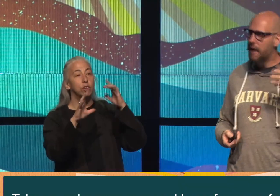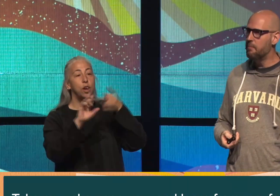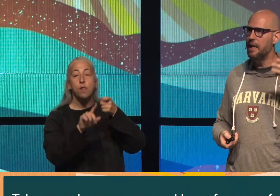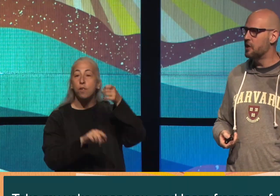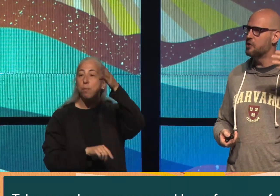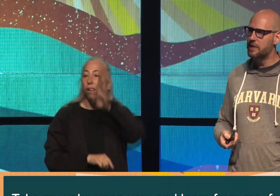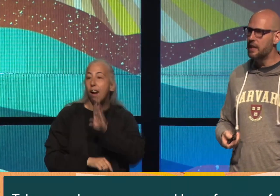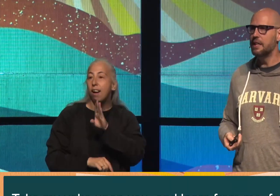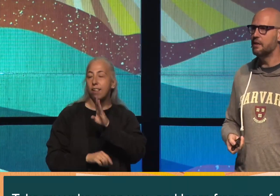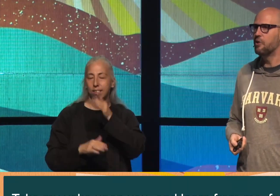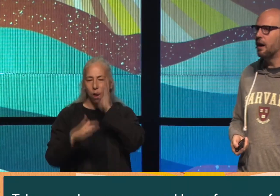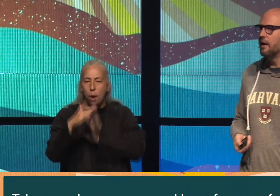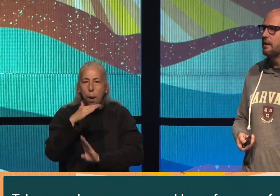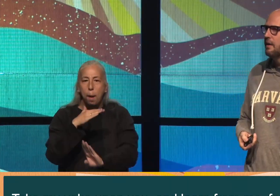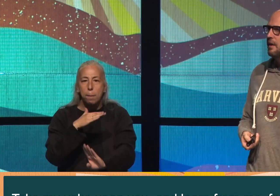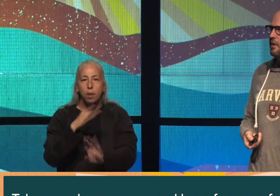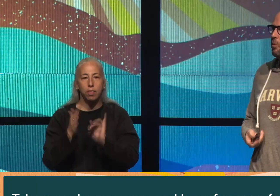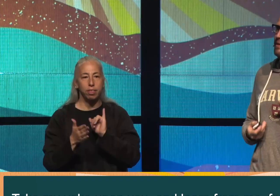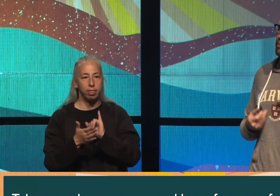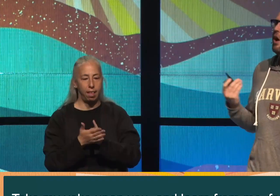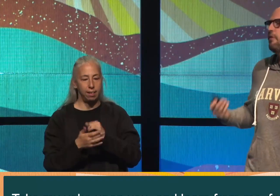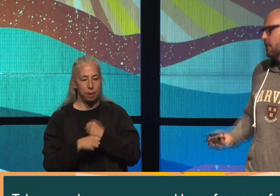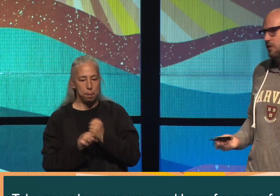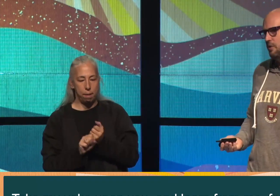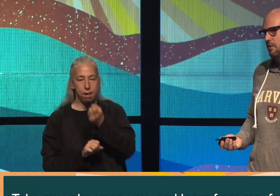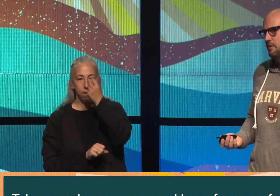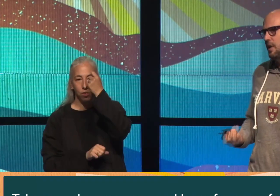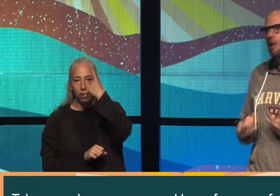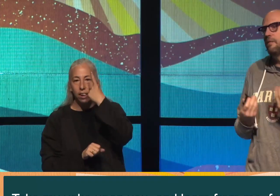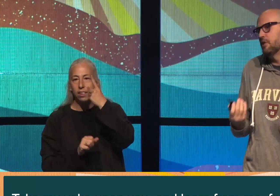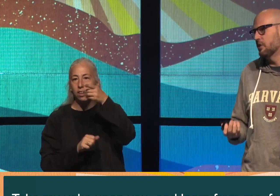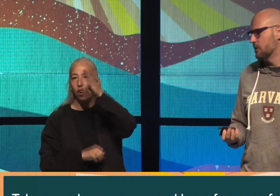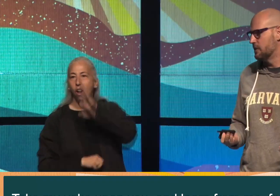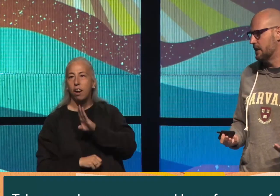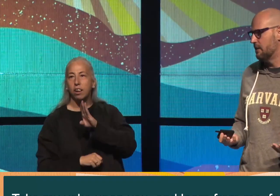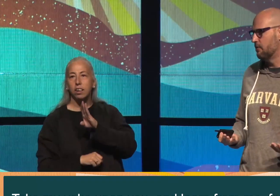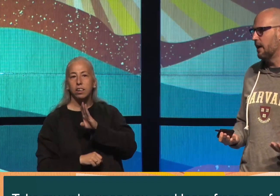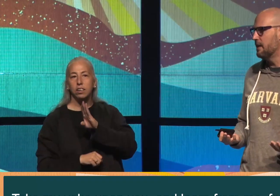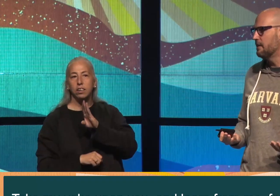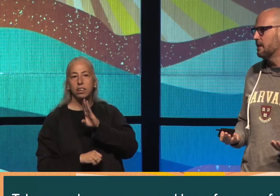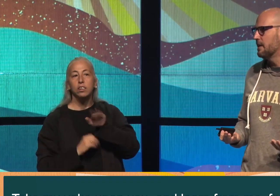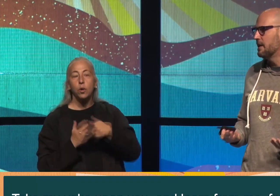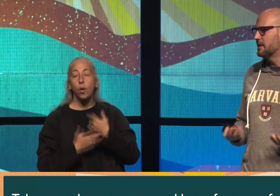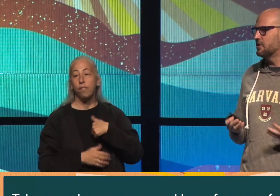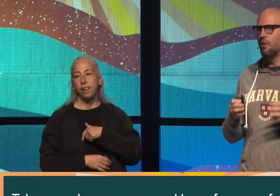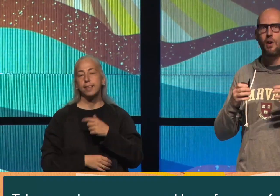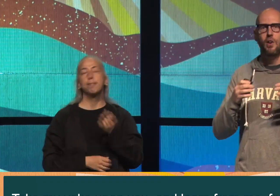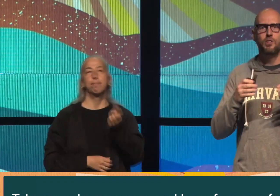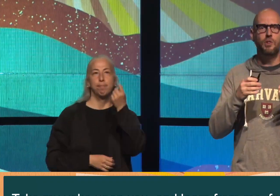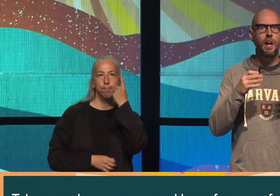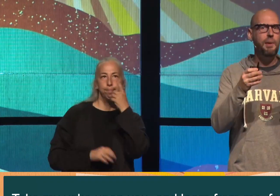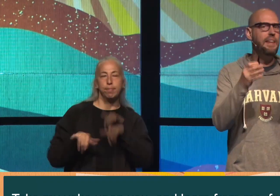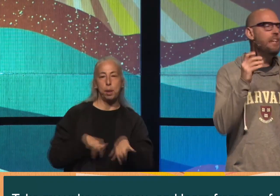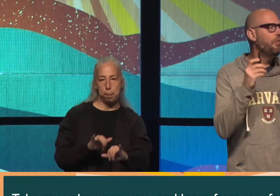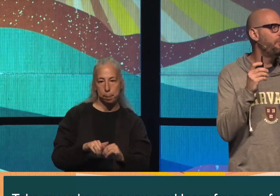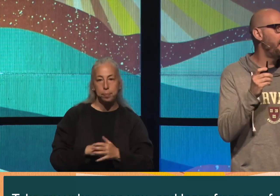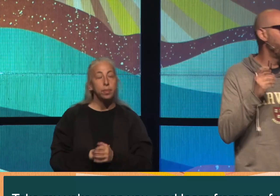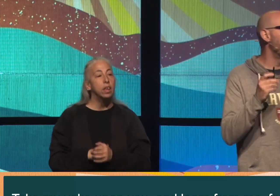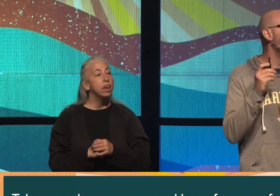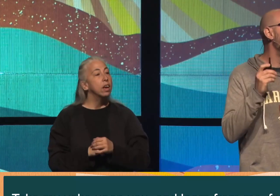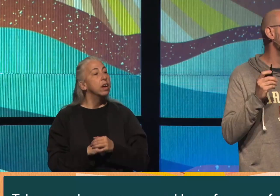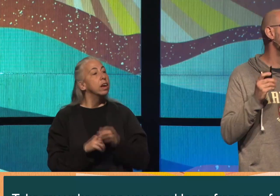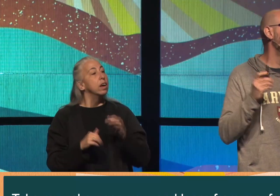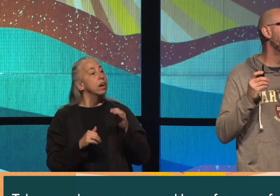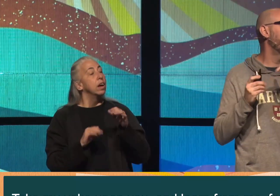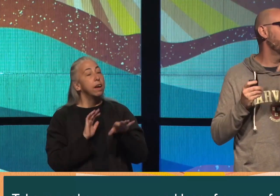is a man-made understanding of God, one that we often do, that all of us are guilty of, right? It says, so come, and then you'll find